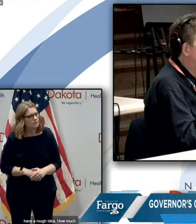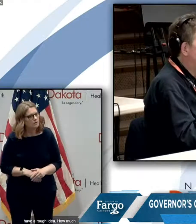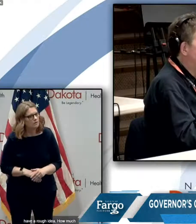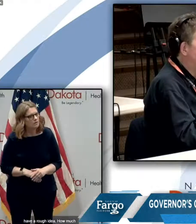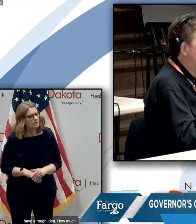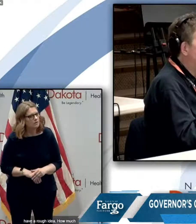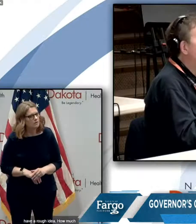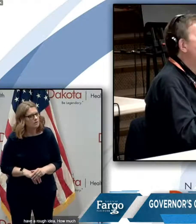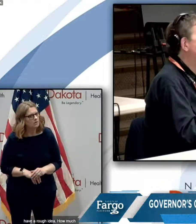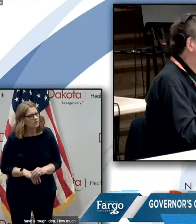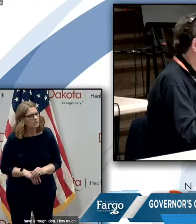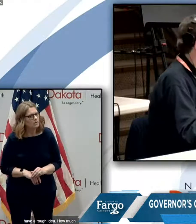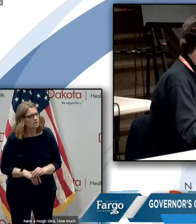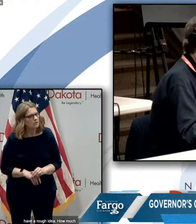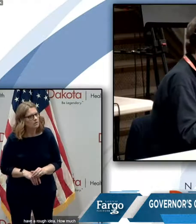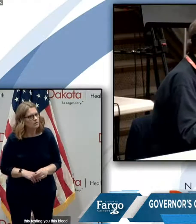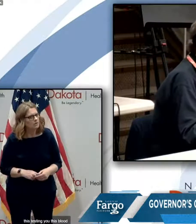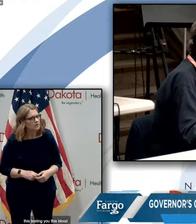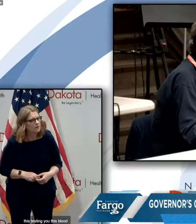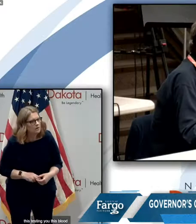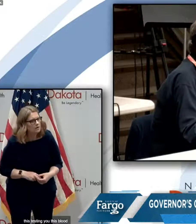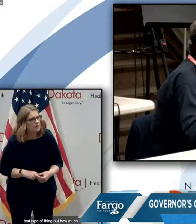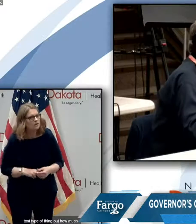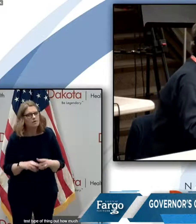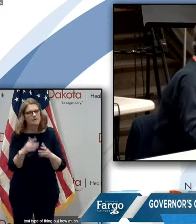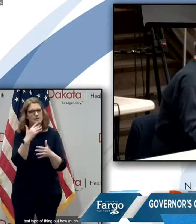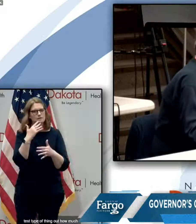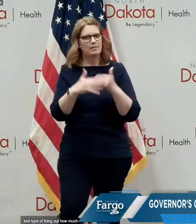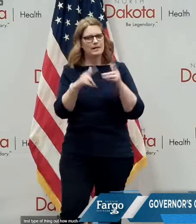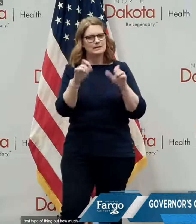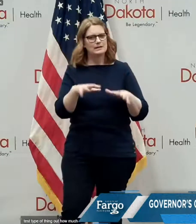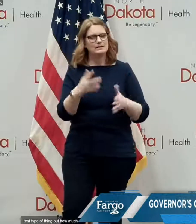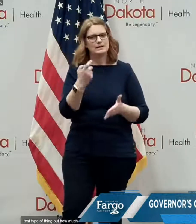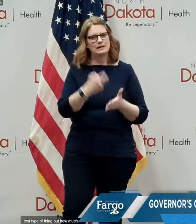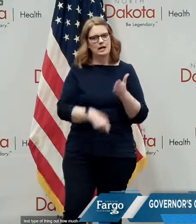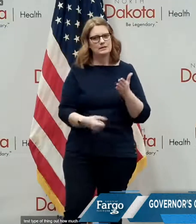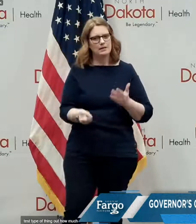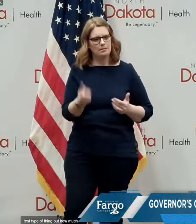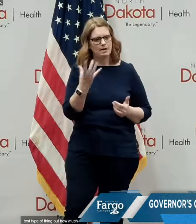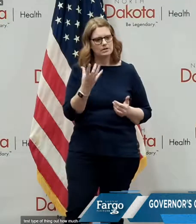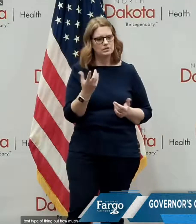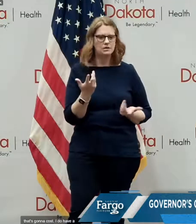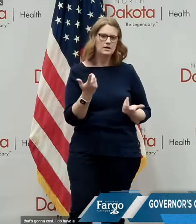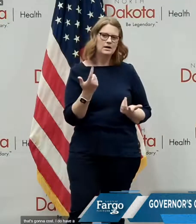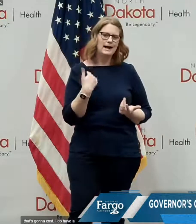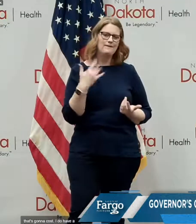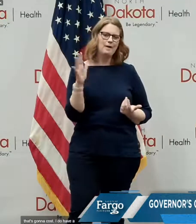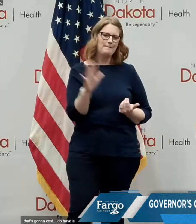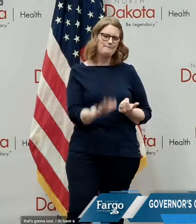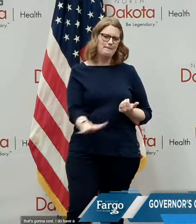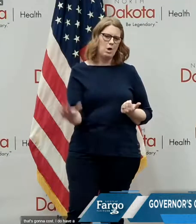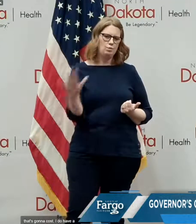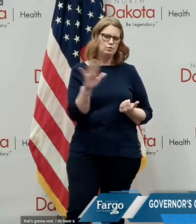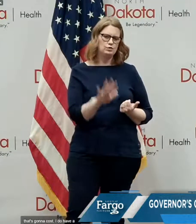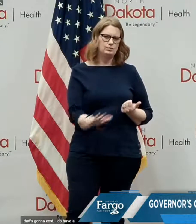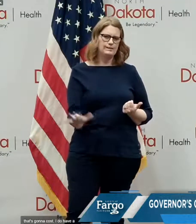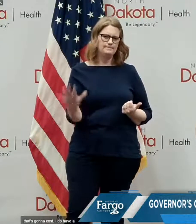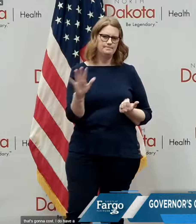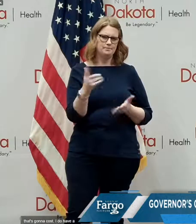blood test type thing, how much that is going to cost? I do have a rough idea of the that